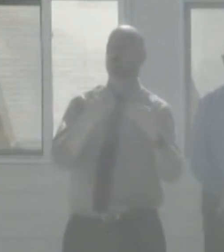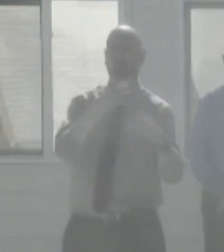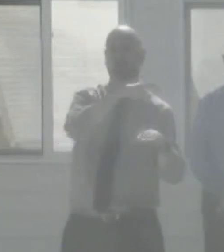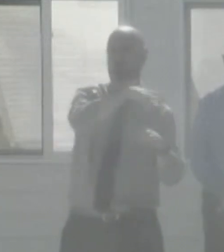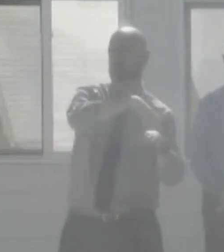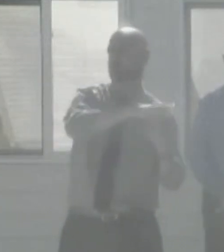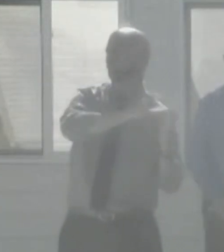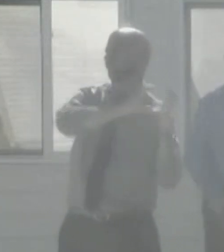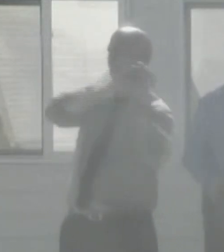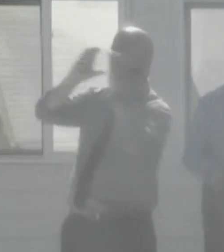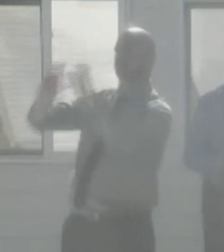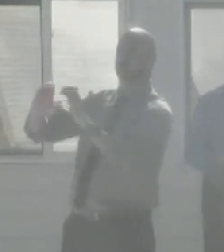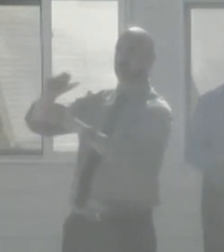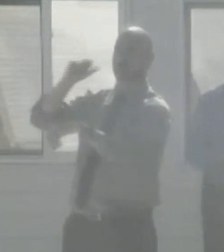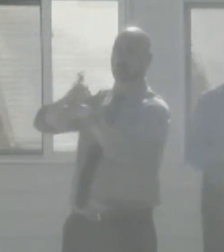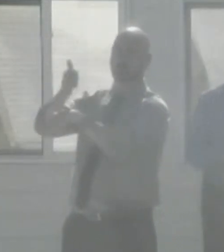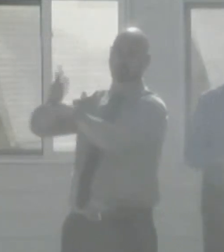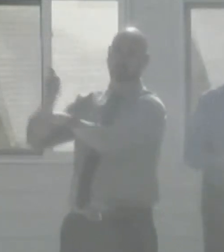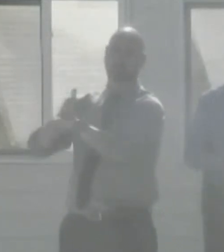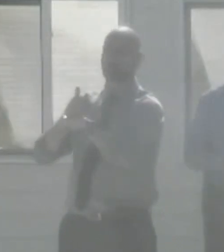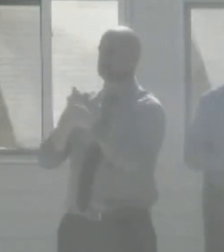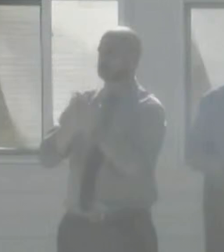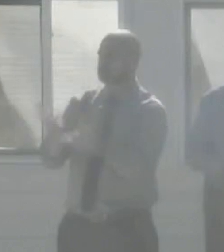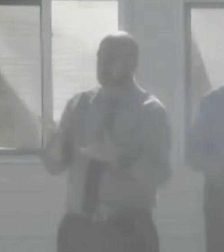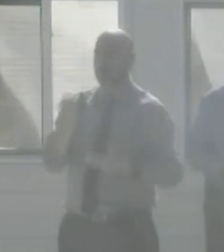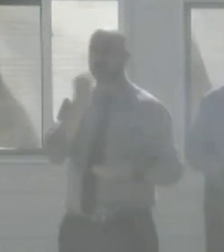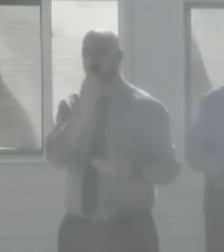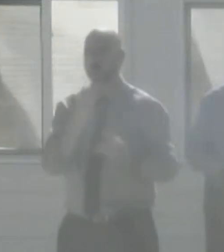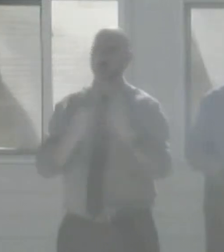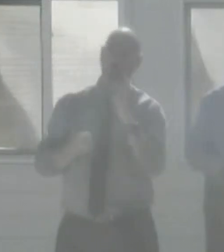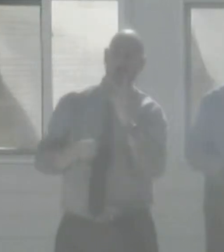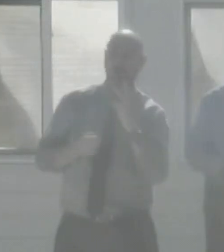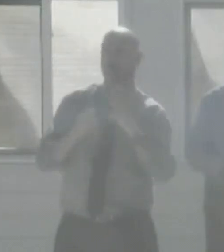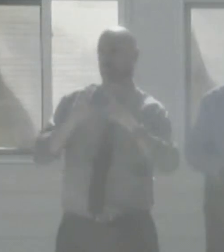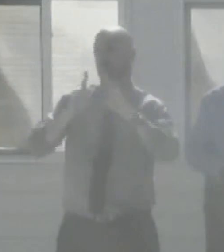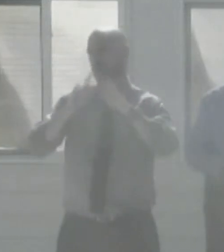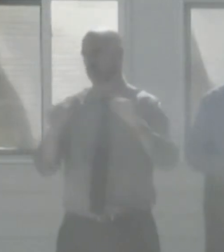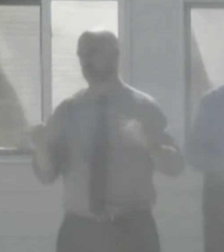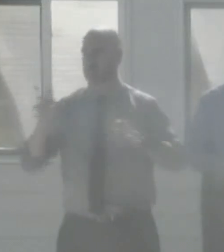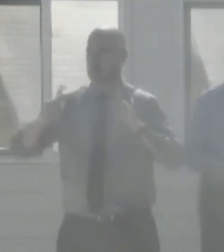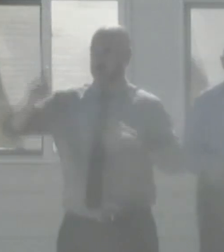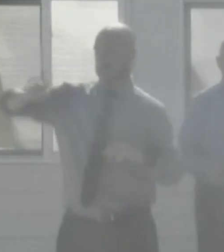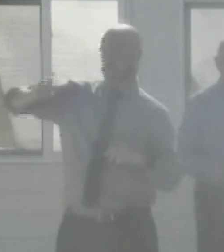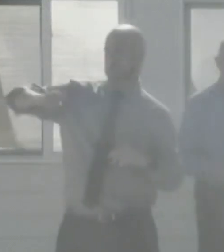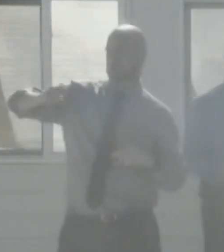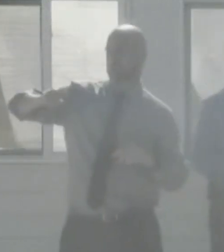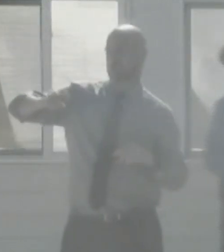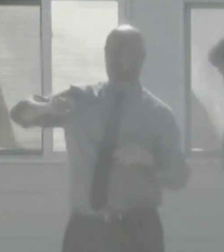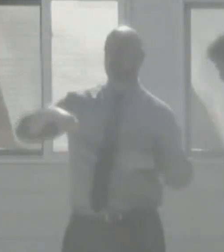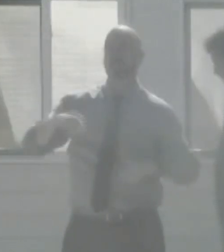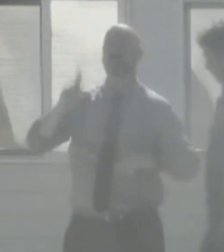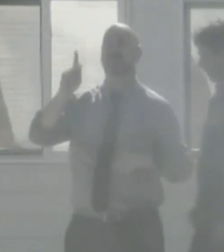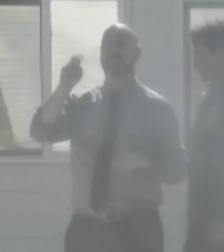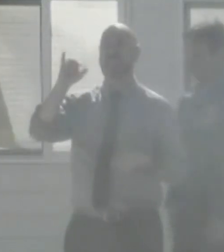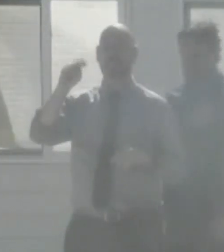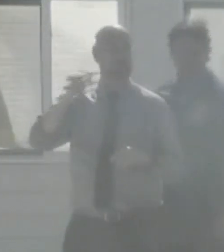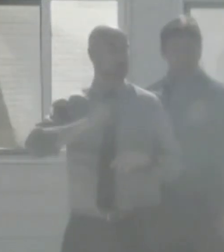in terms of food, water, and other supplies like tarps for people as they may need it. So, okay, Kevin Guthrie.